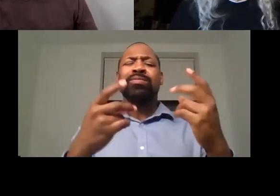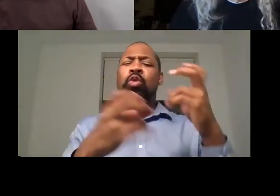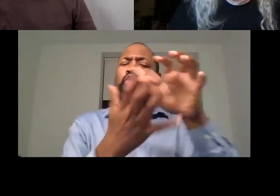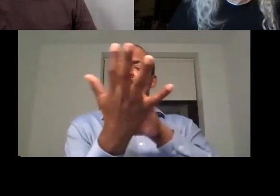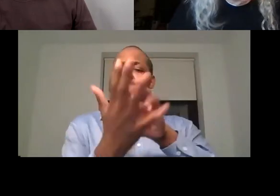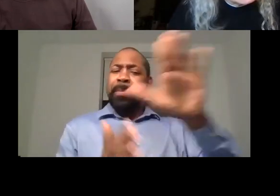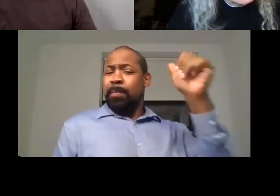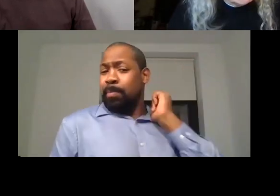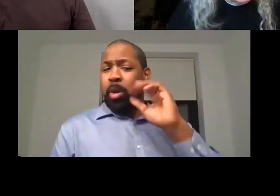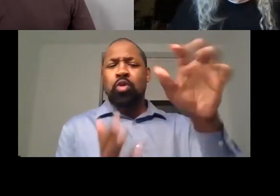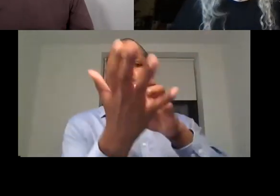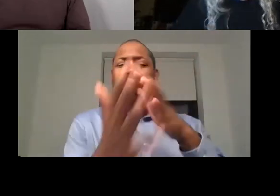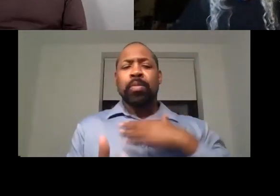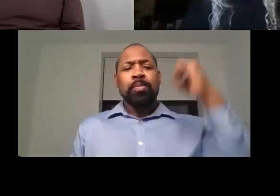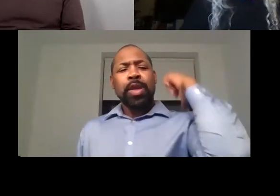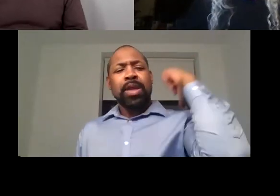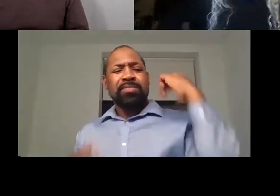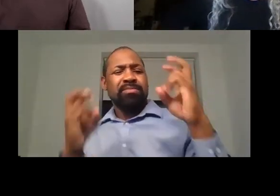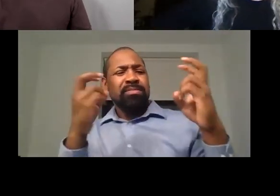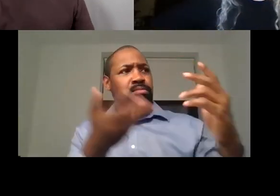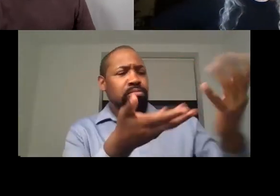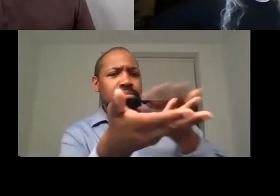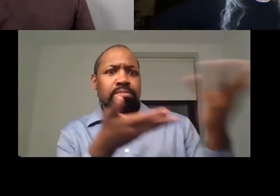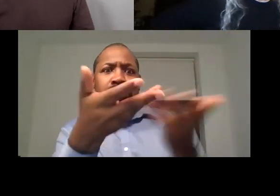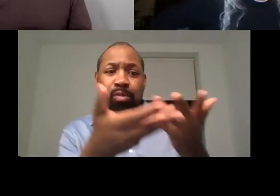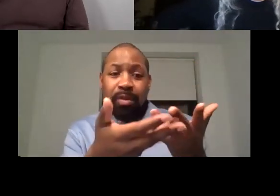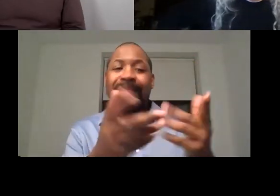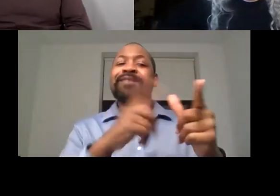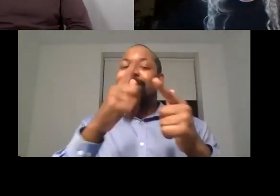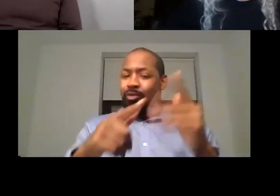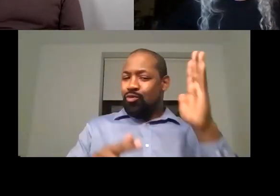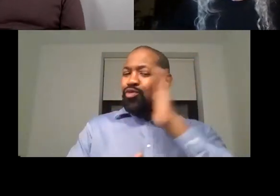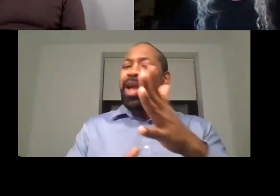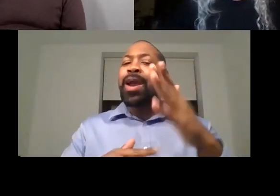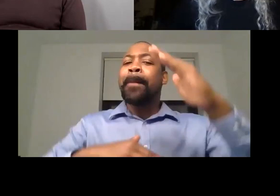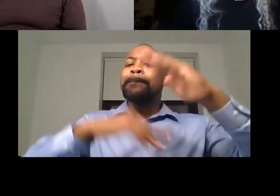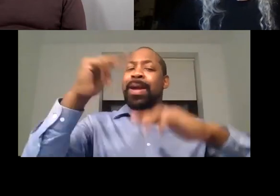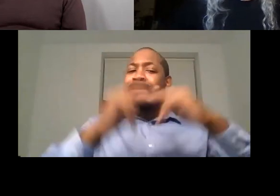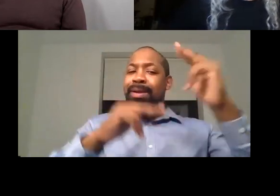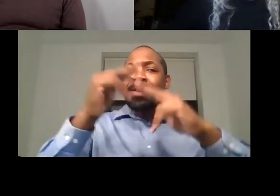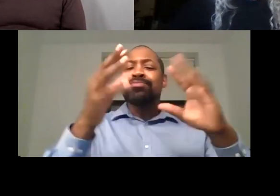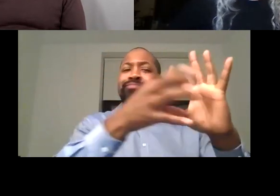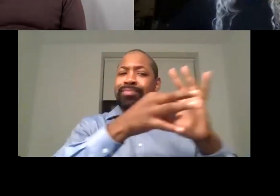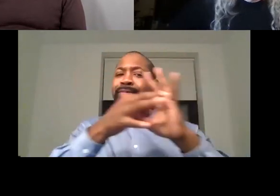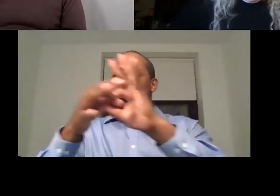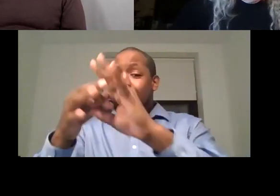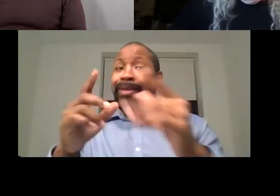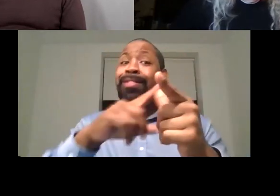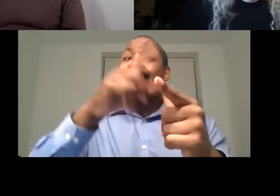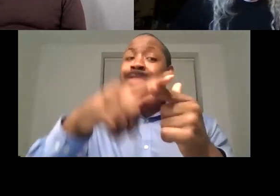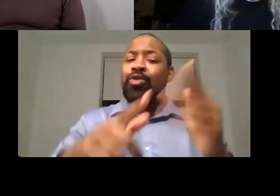realize how it affects deaf people, when they, it's sort of like I scratch your back, you scratch mine. I think we can work